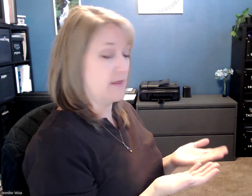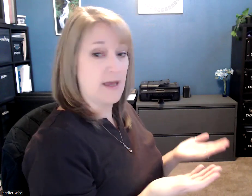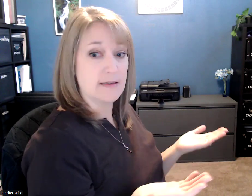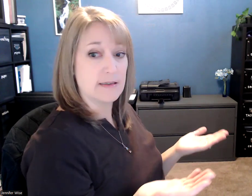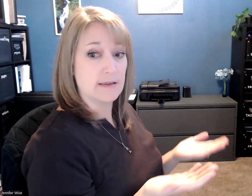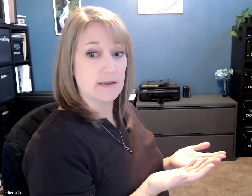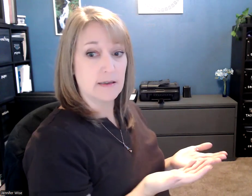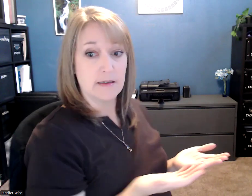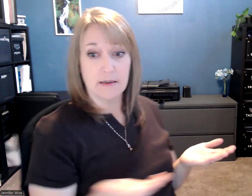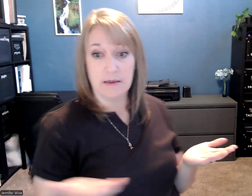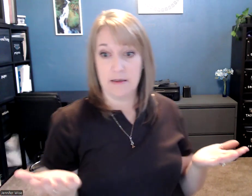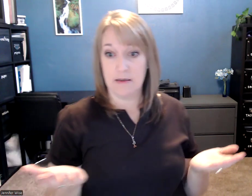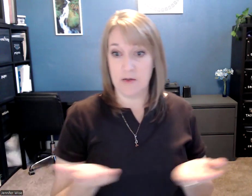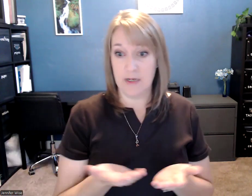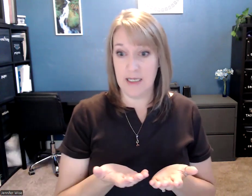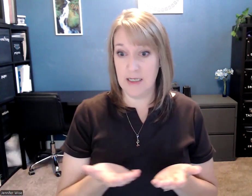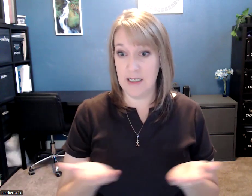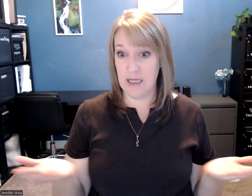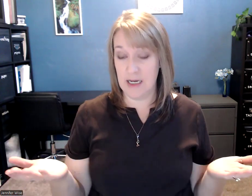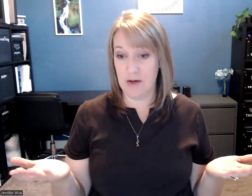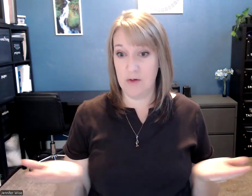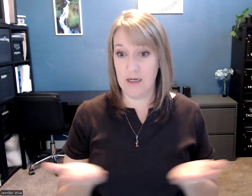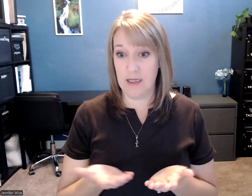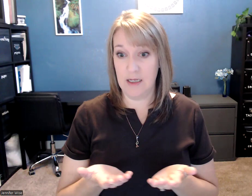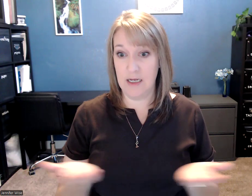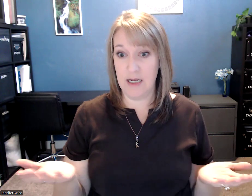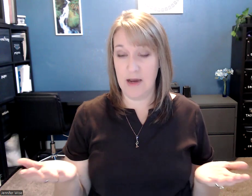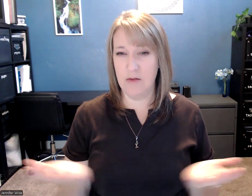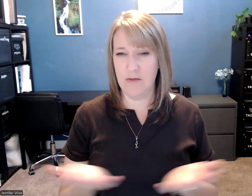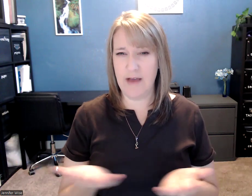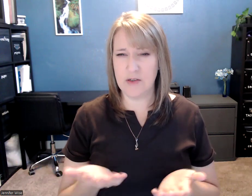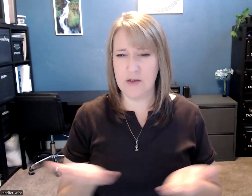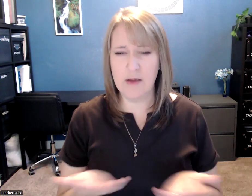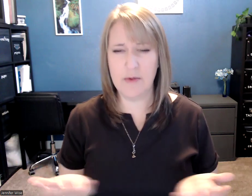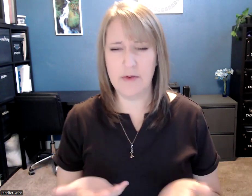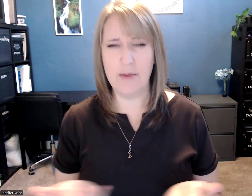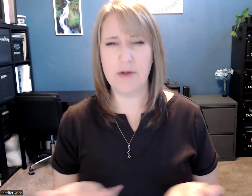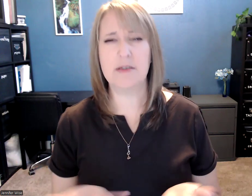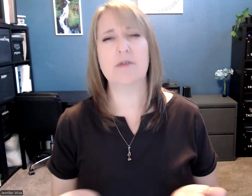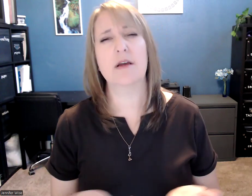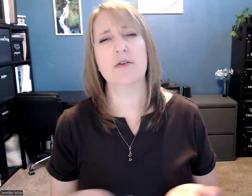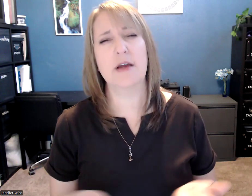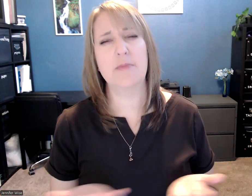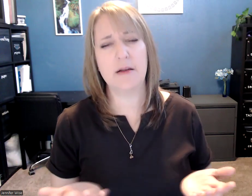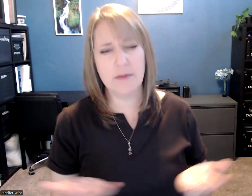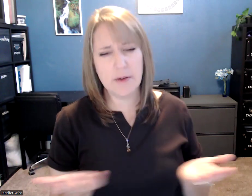this. So in and out and in and out faster, and with your eyebrows down and your head back a little bit.